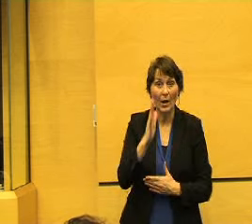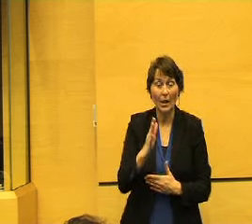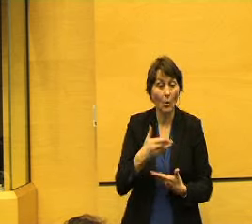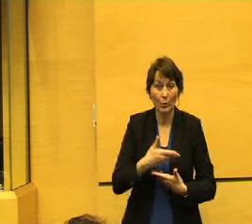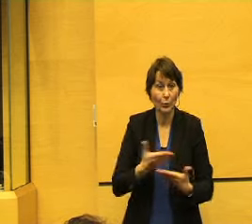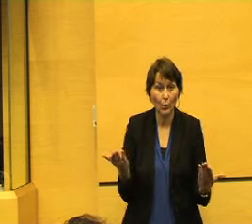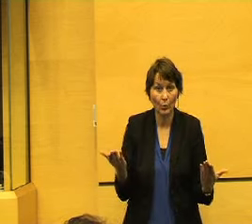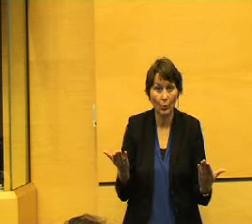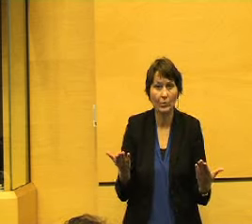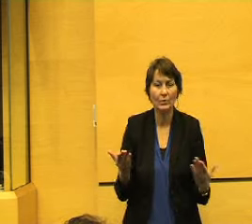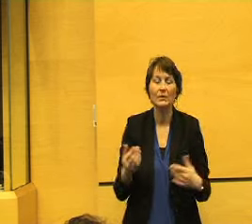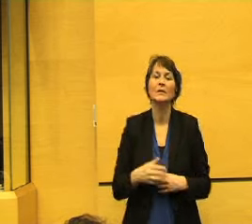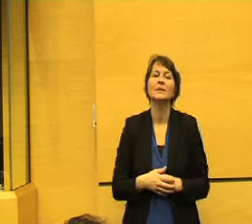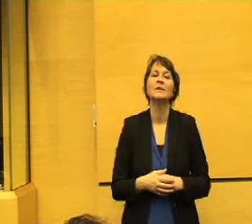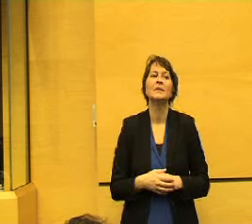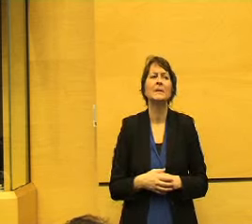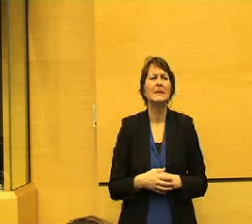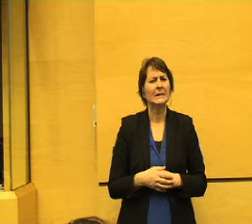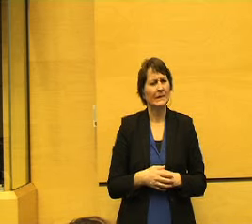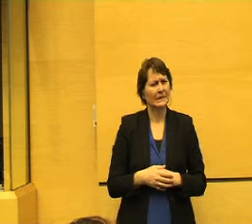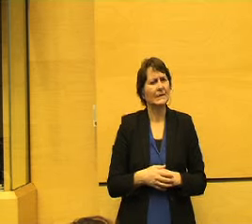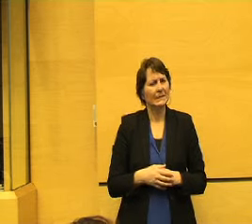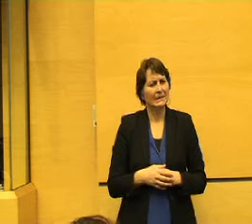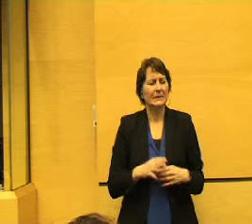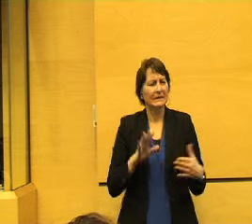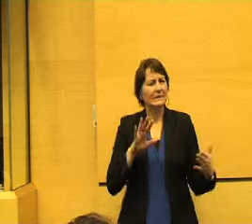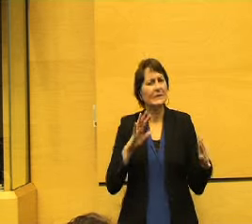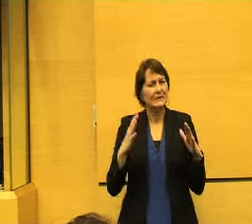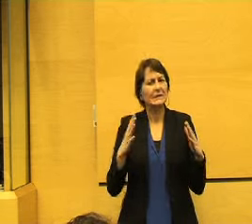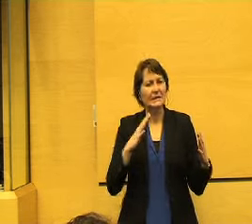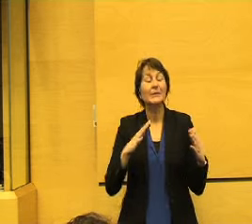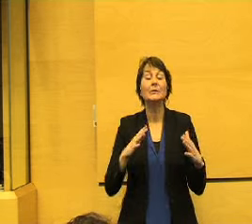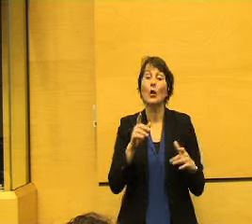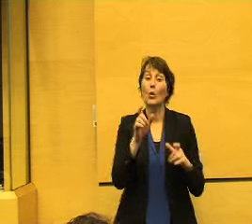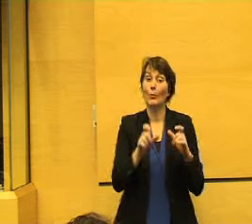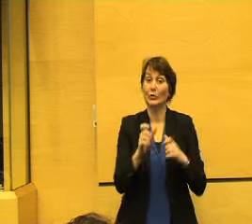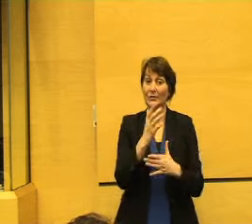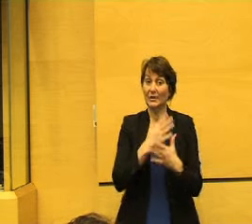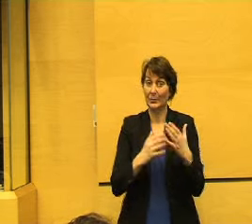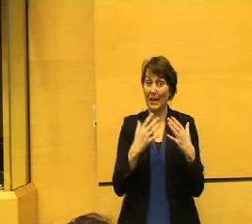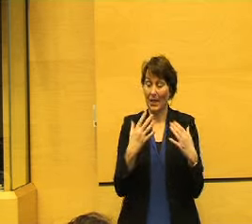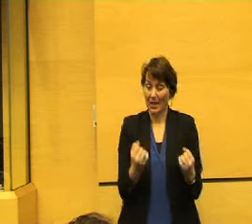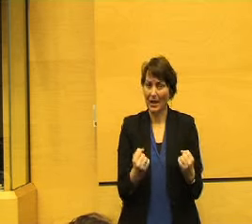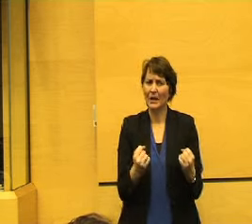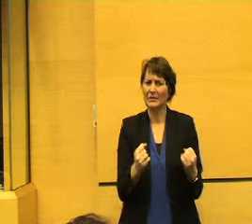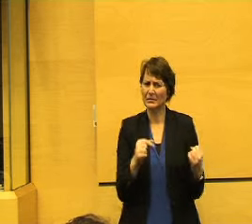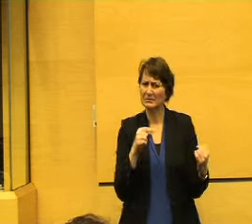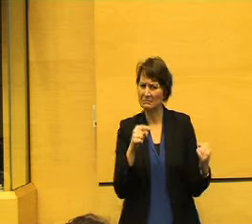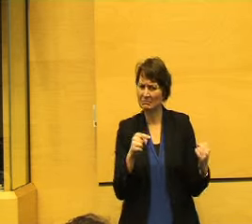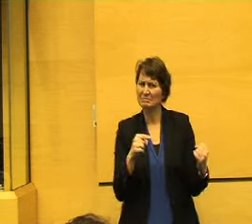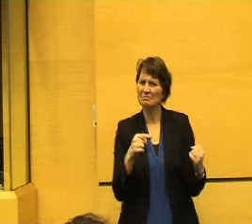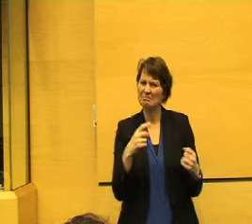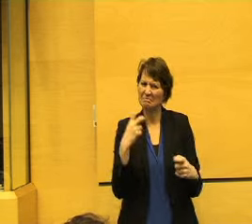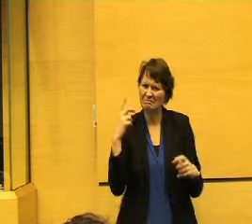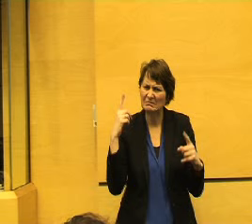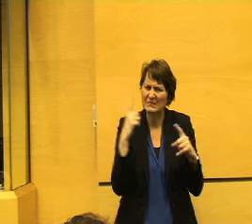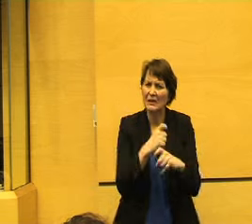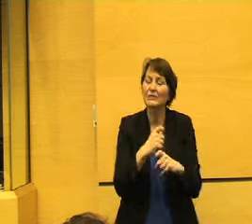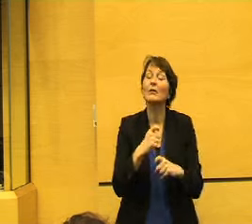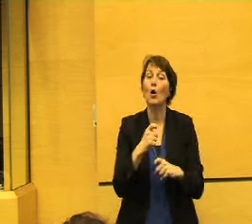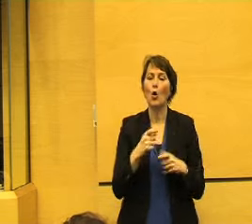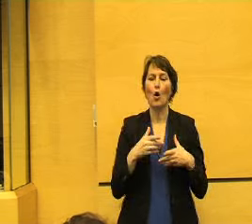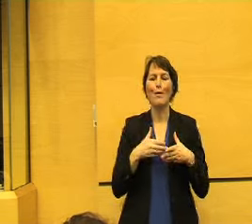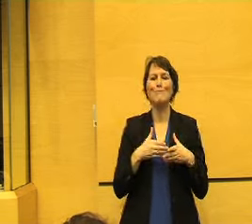And it seems as if it is difficult for persons with disabilities to become employed by the